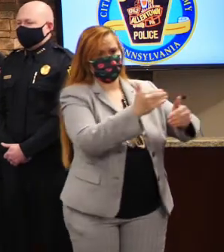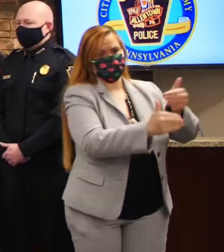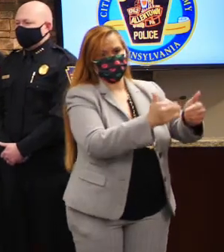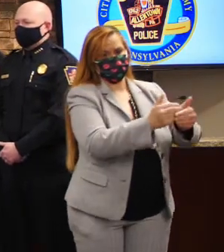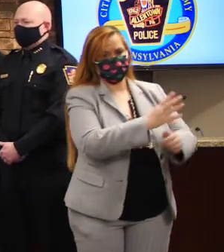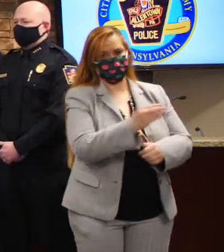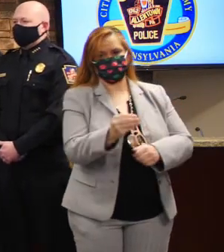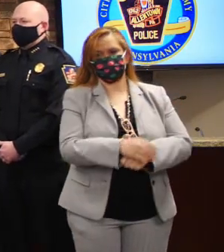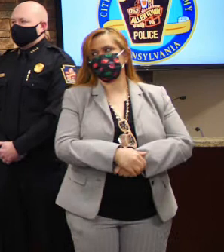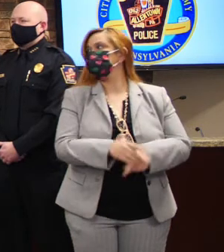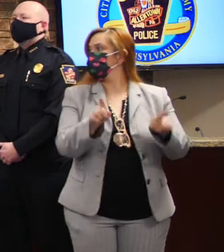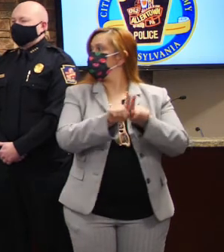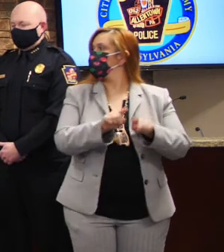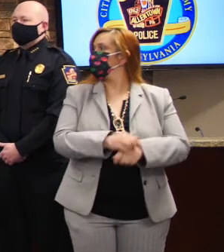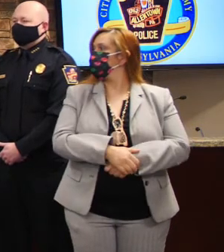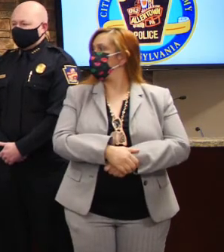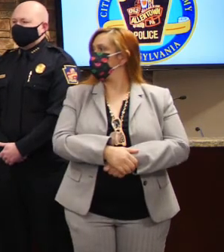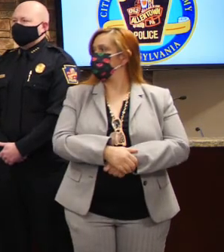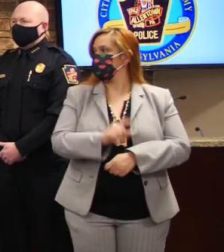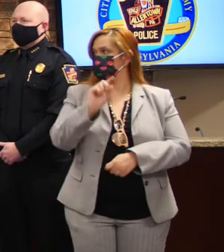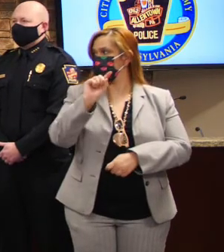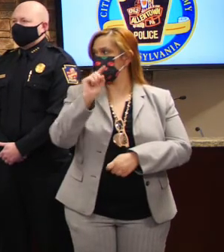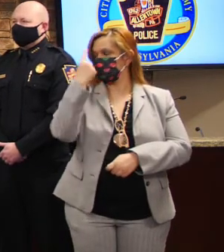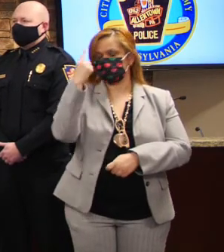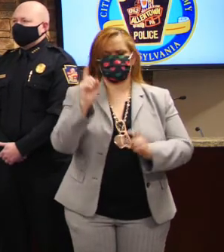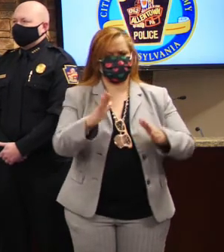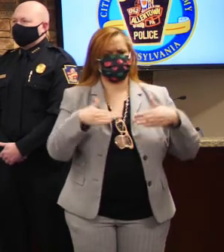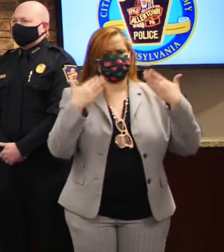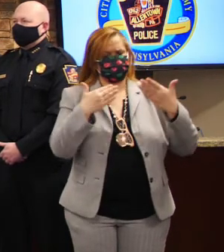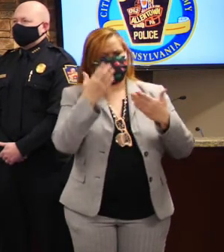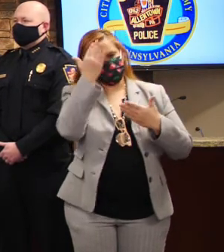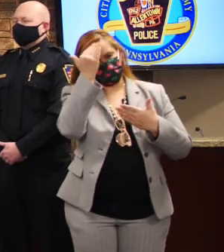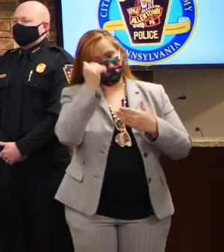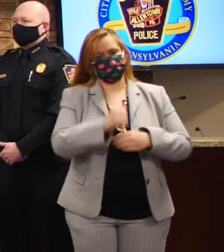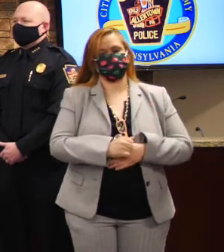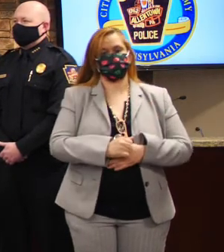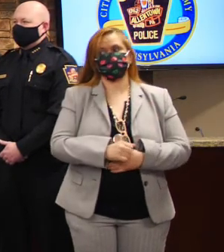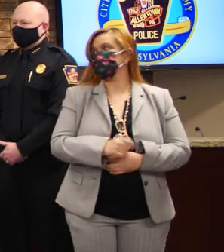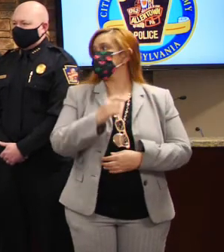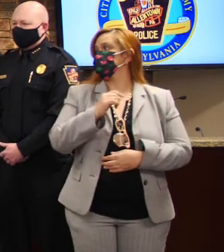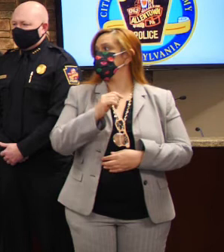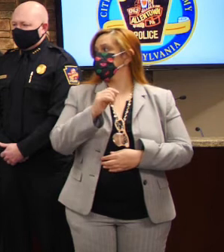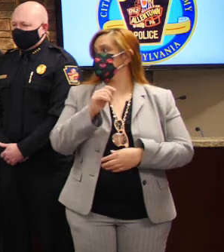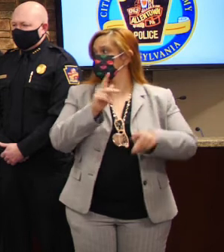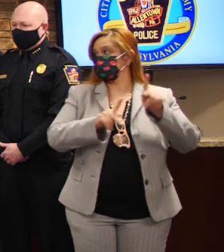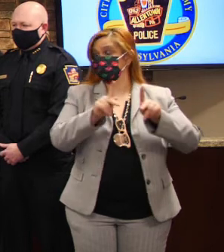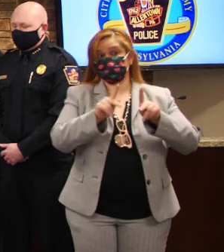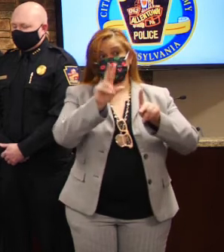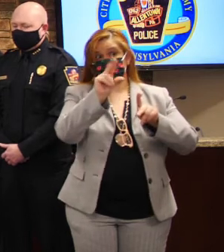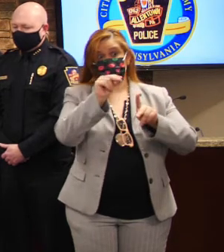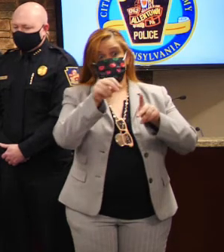increase public safety for all. I also would like to thank the